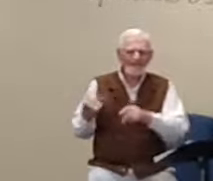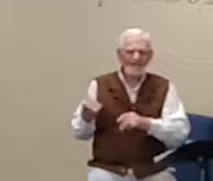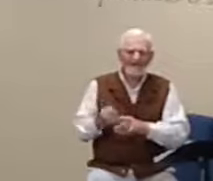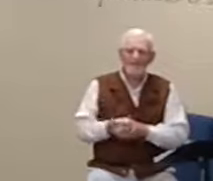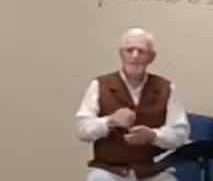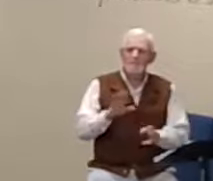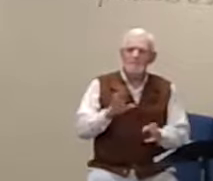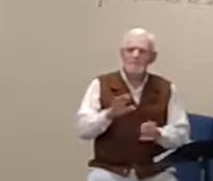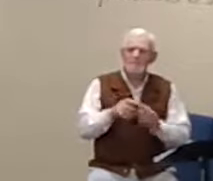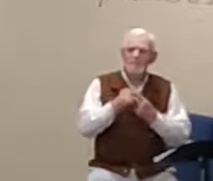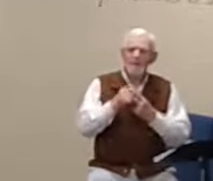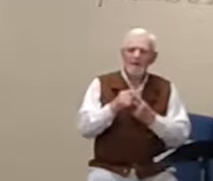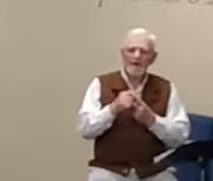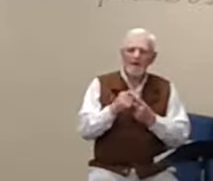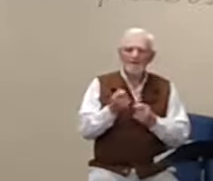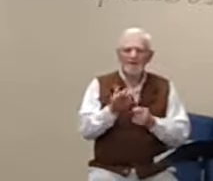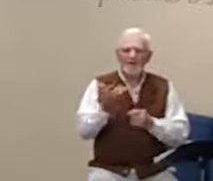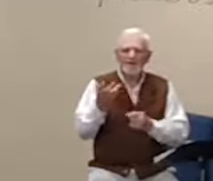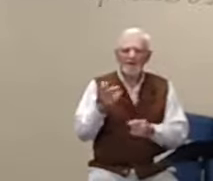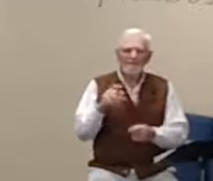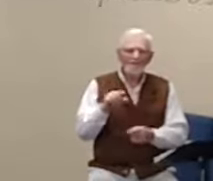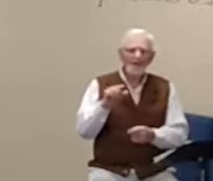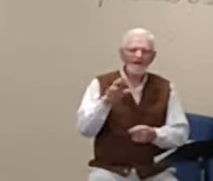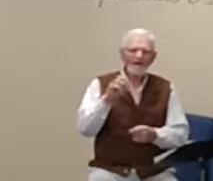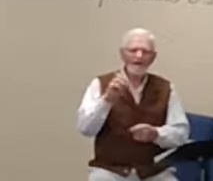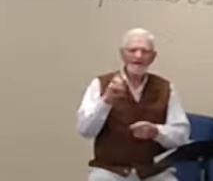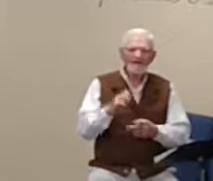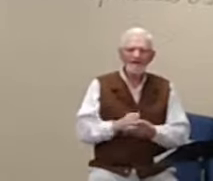kind of a special dispensation of grace, okay?